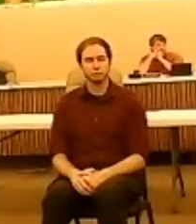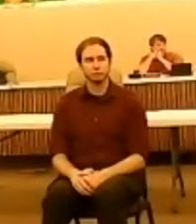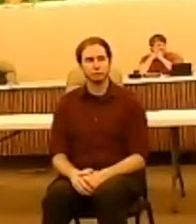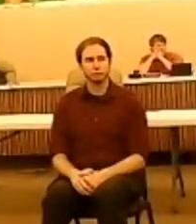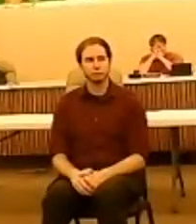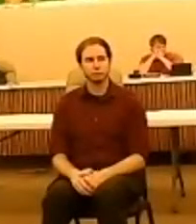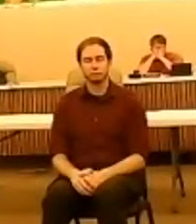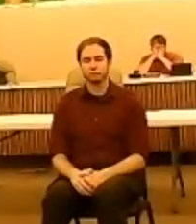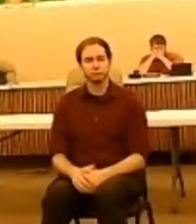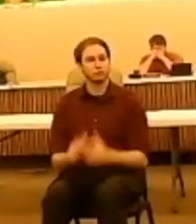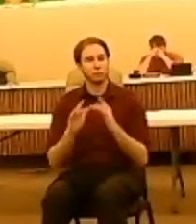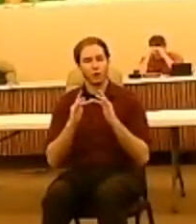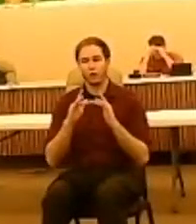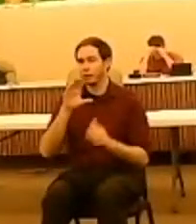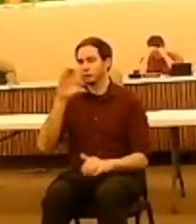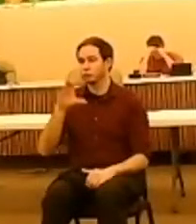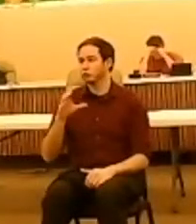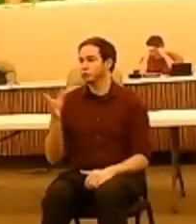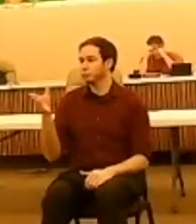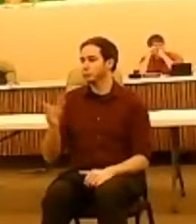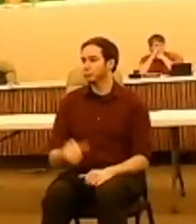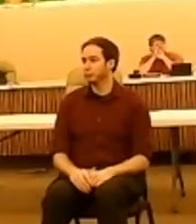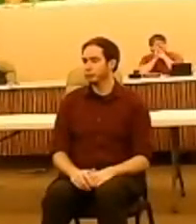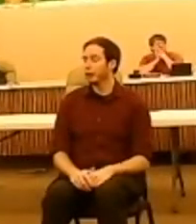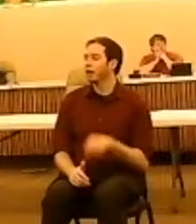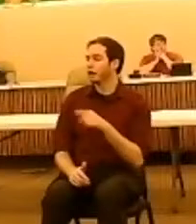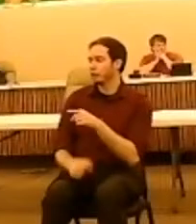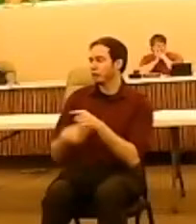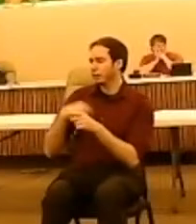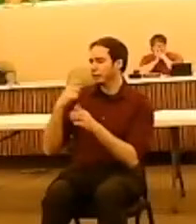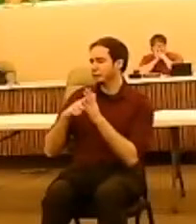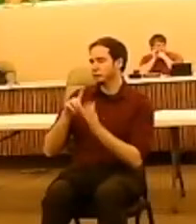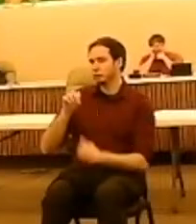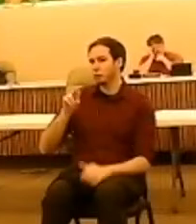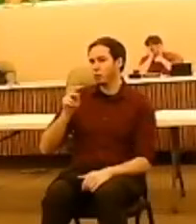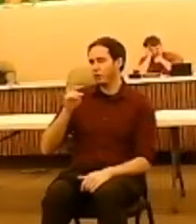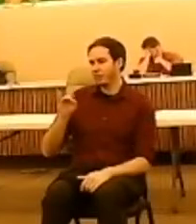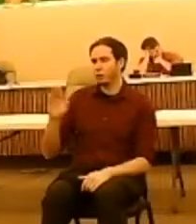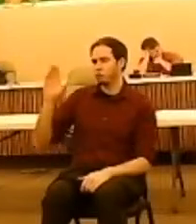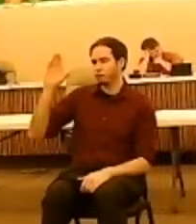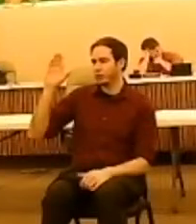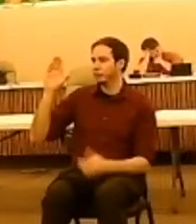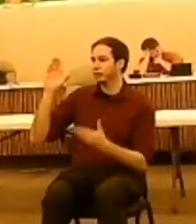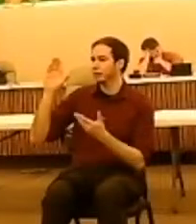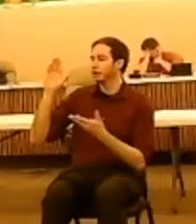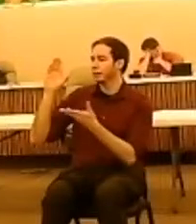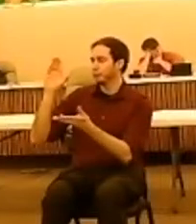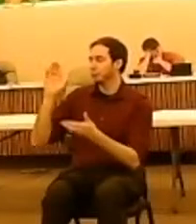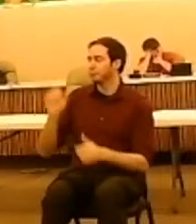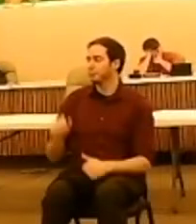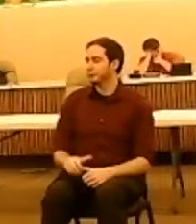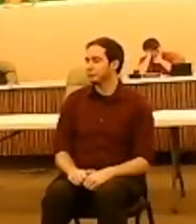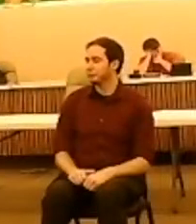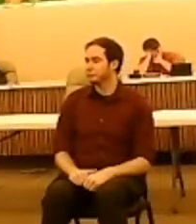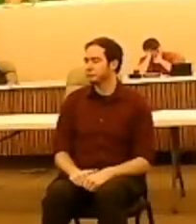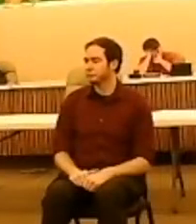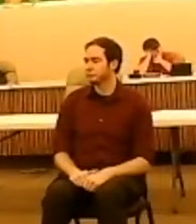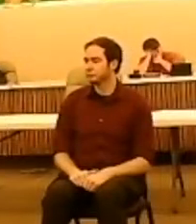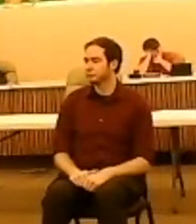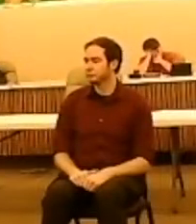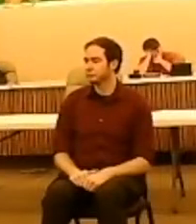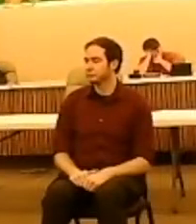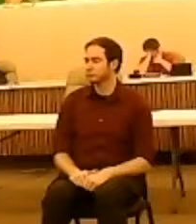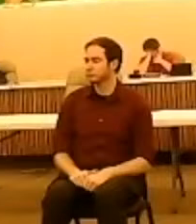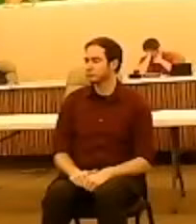Anybody else online? Yes, Dorothy's raised her hand to speak about this.